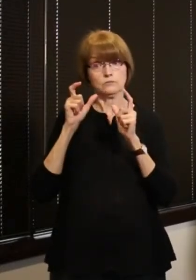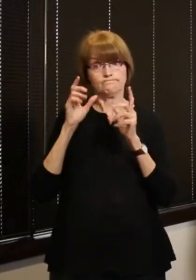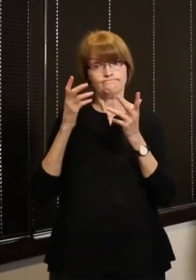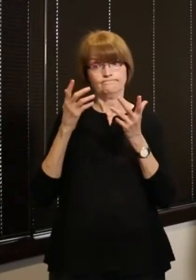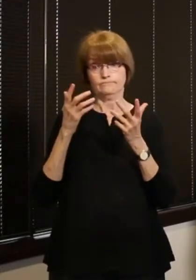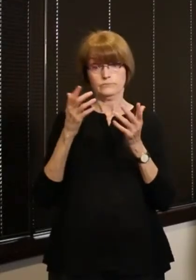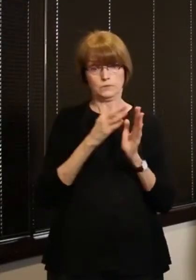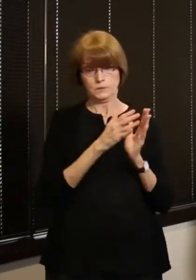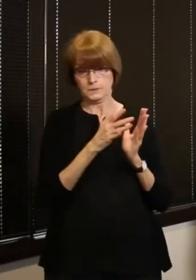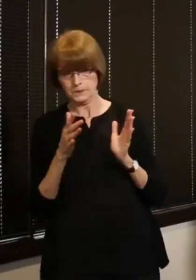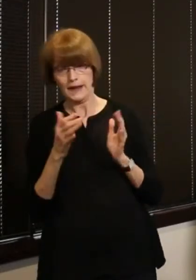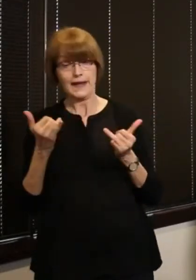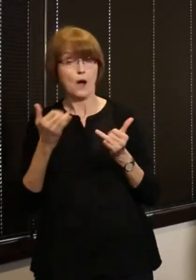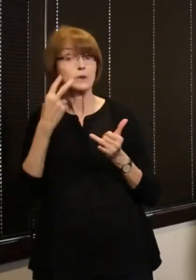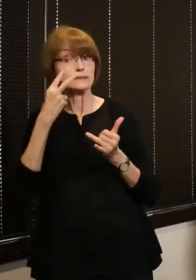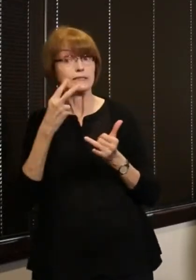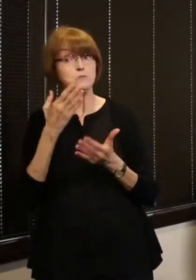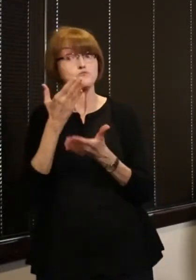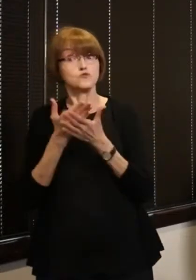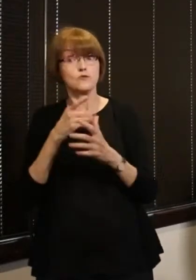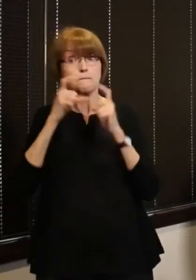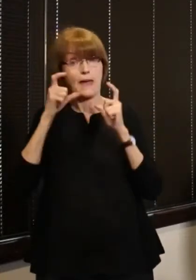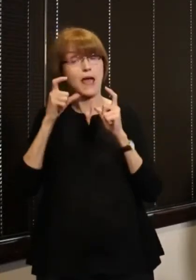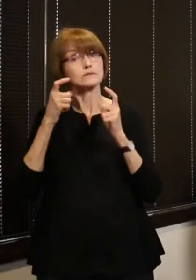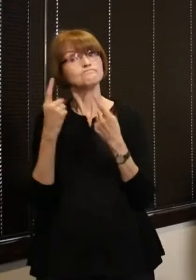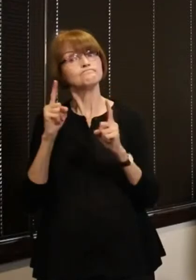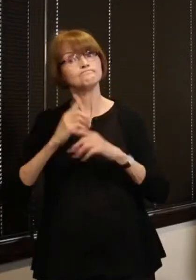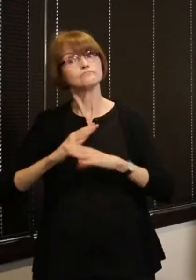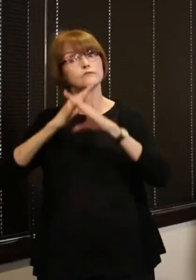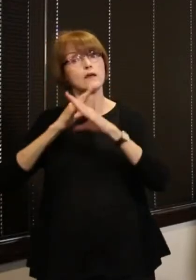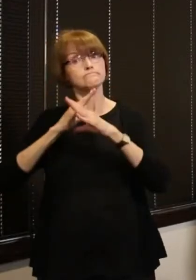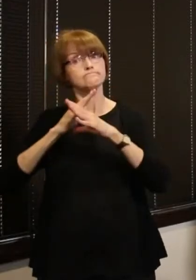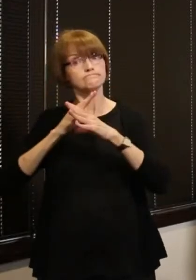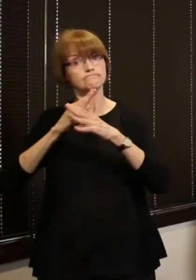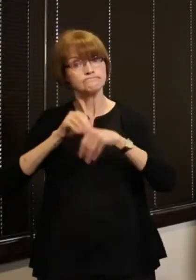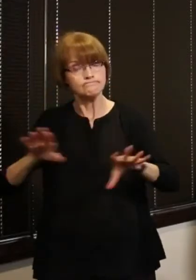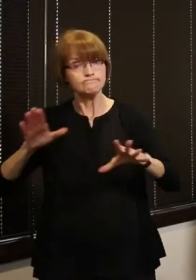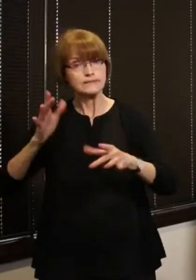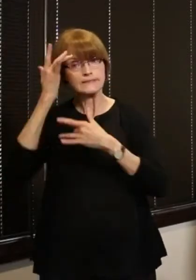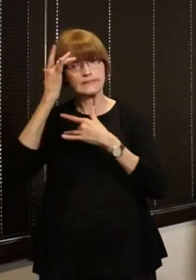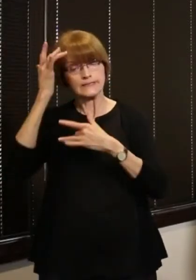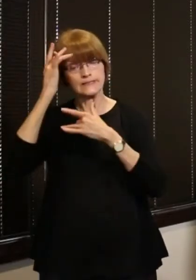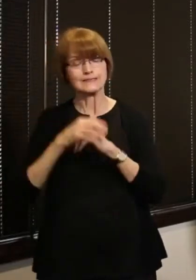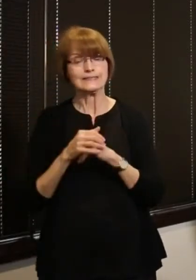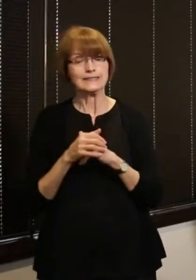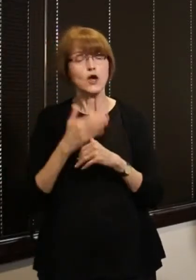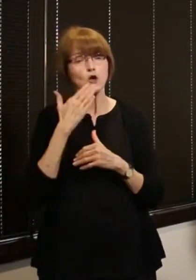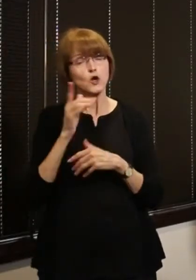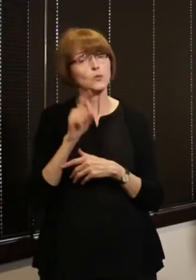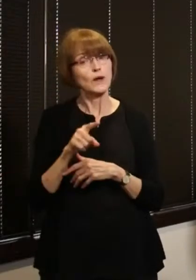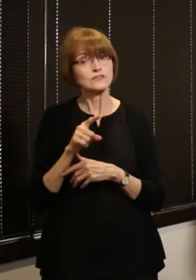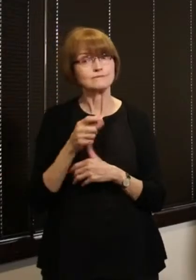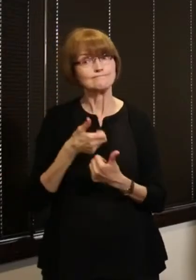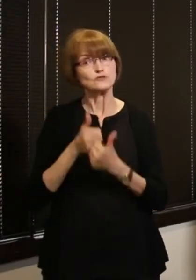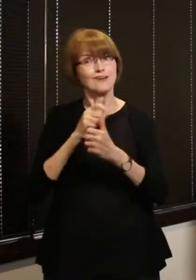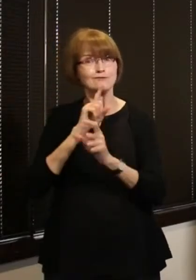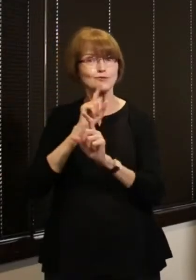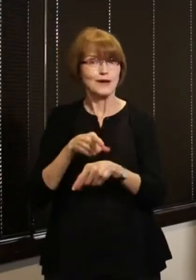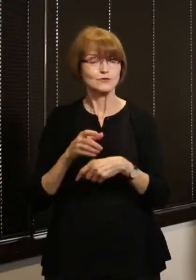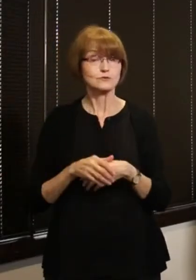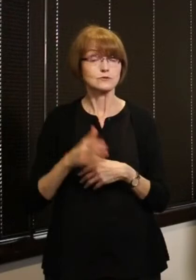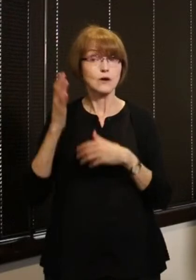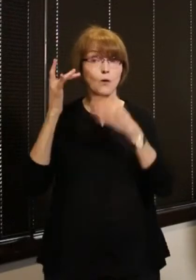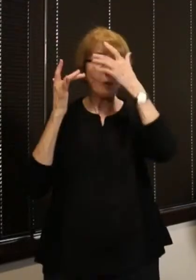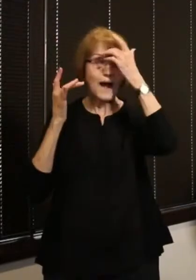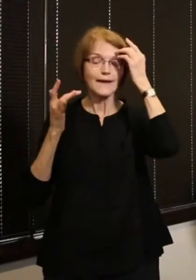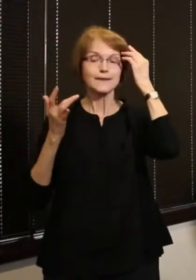people from getting sick? Yeah, that's a good question. It's a challenging question to answer, and one of the reasons for that is that we